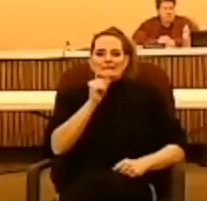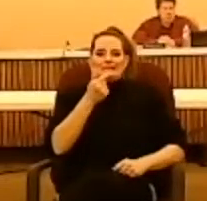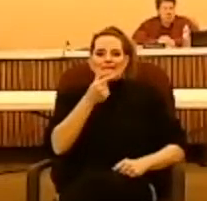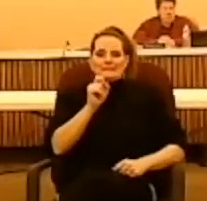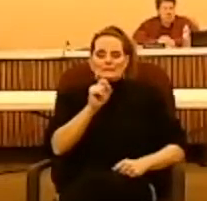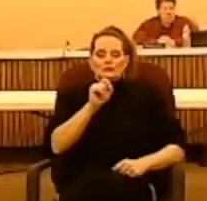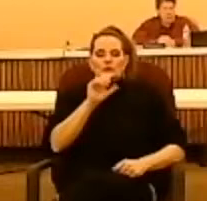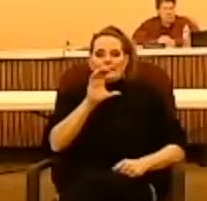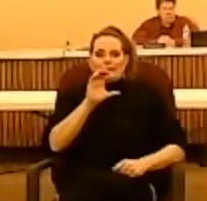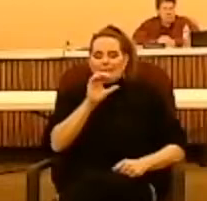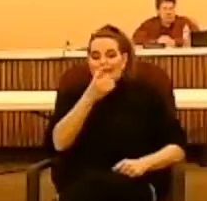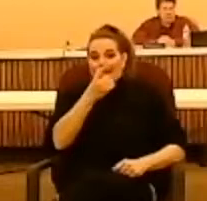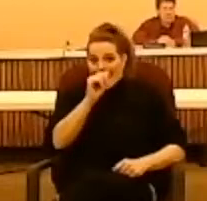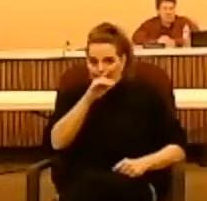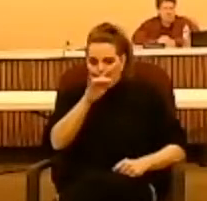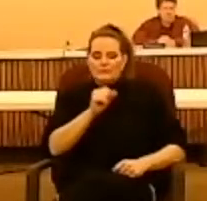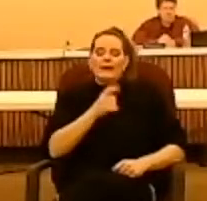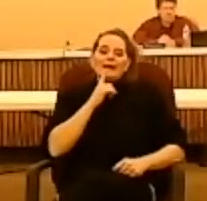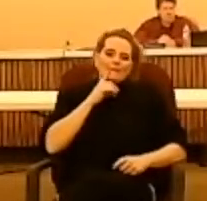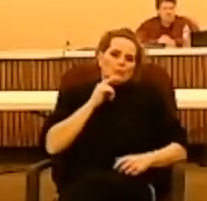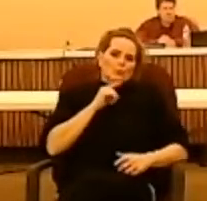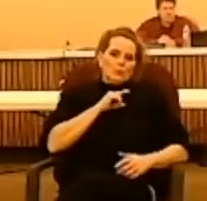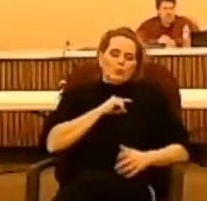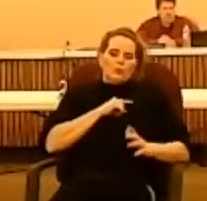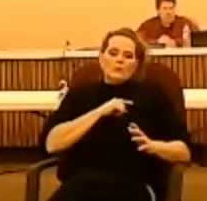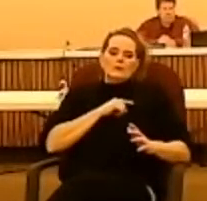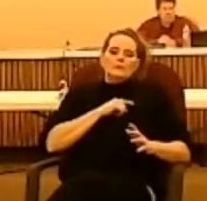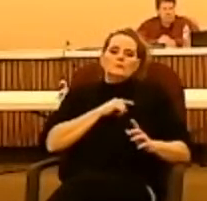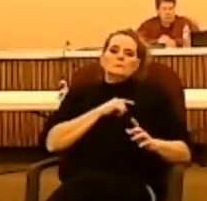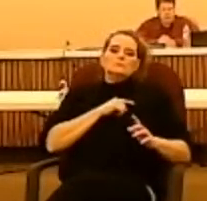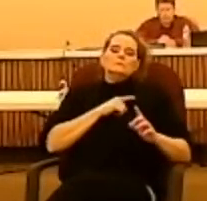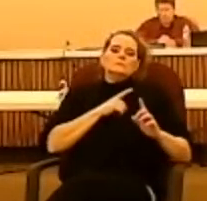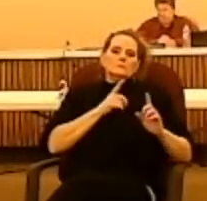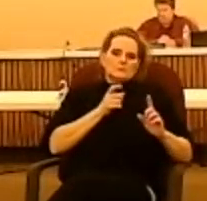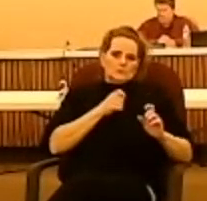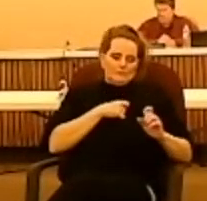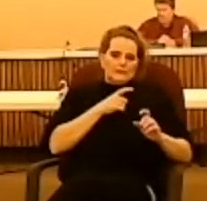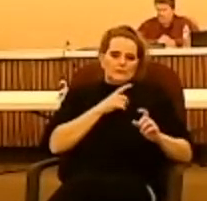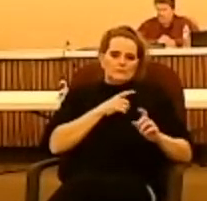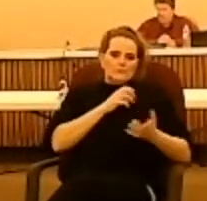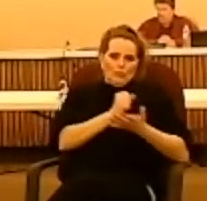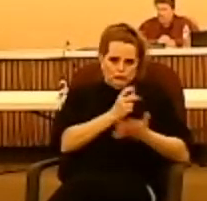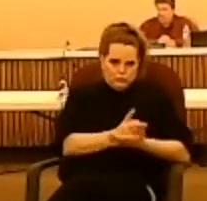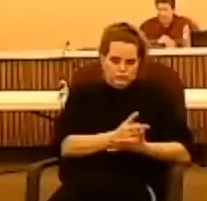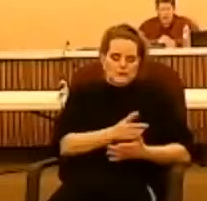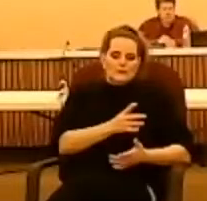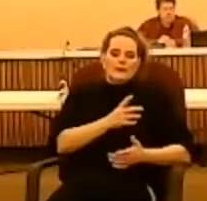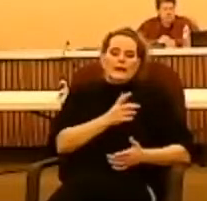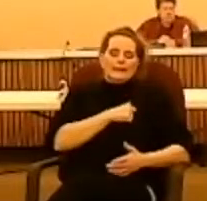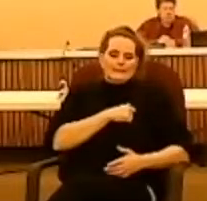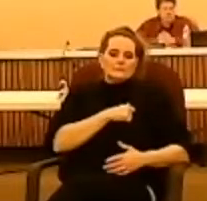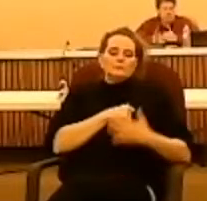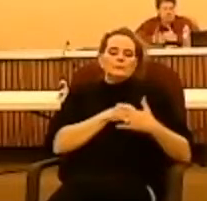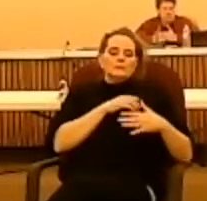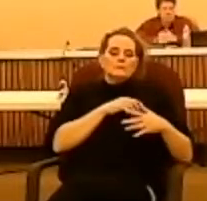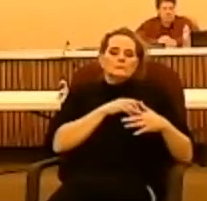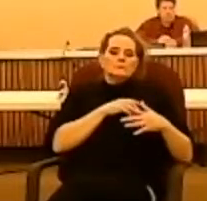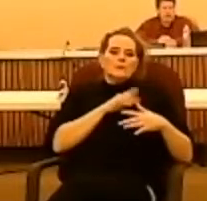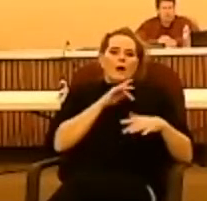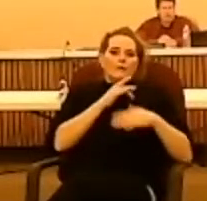To qualify under the state, it has to be on the available to public transit. Well, of